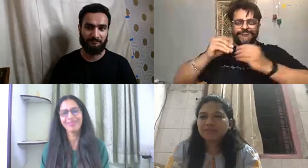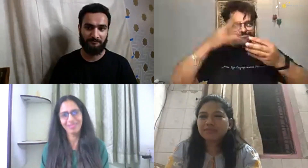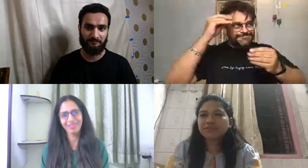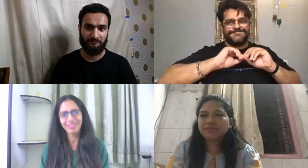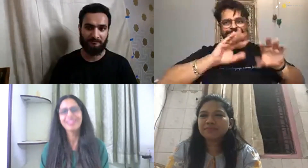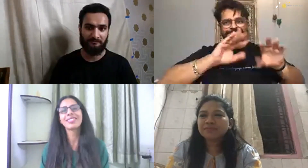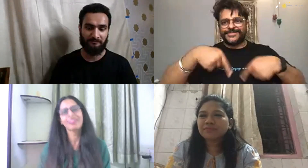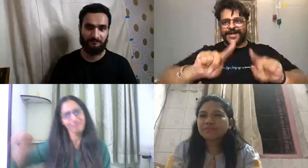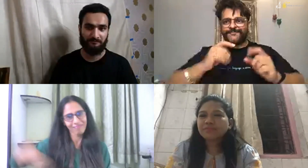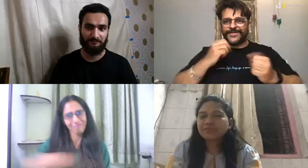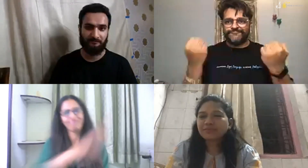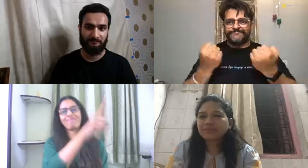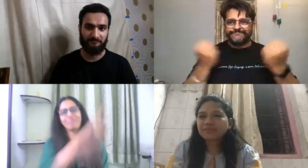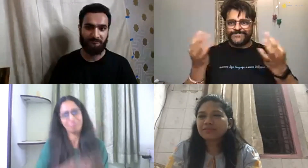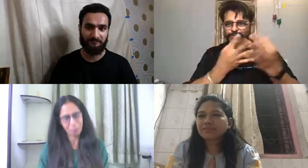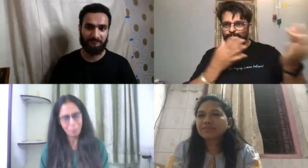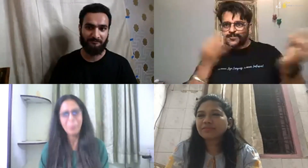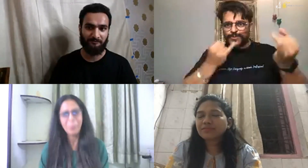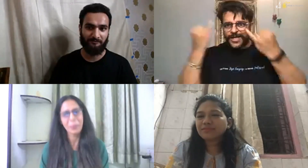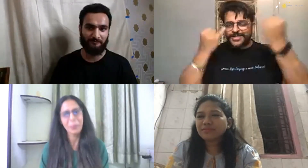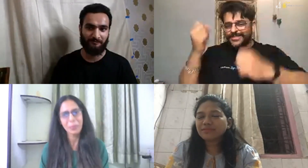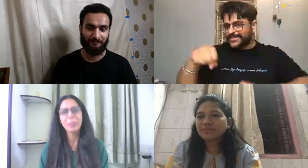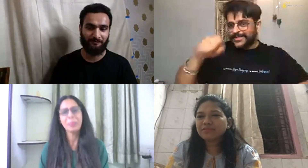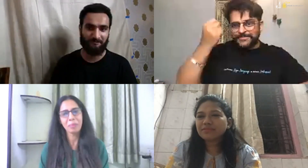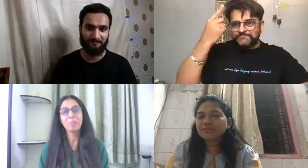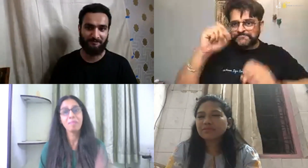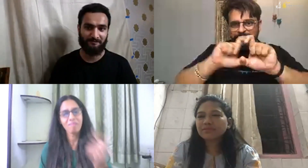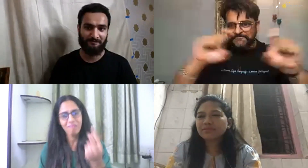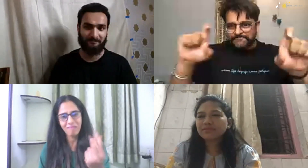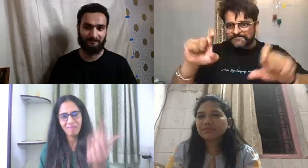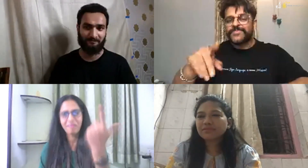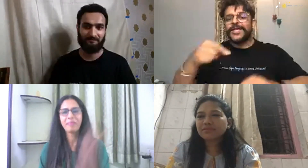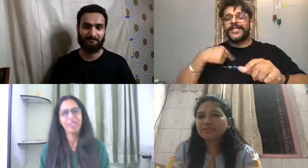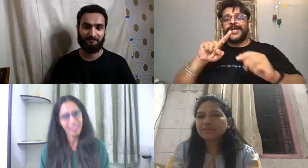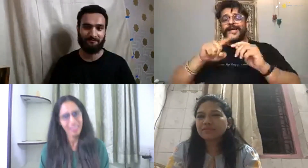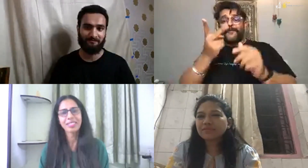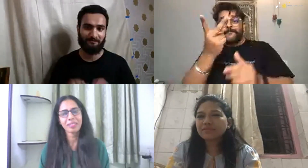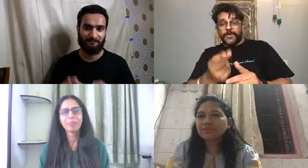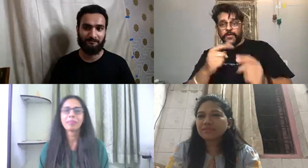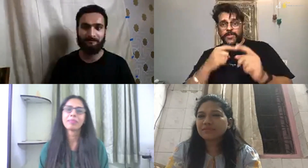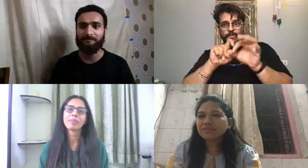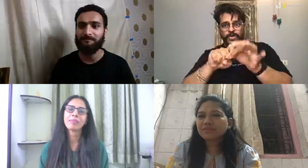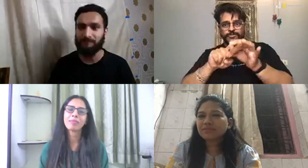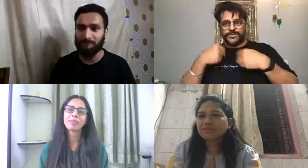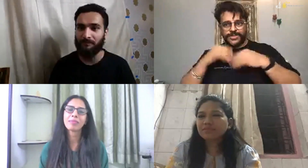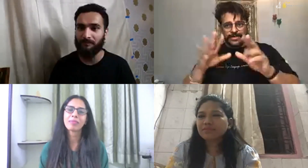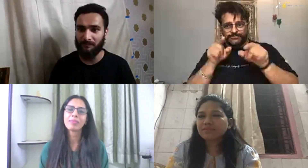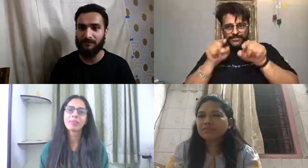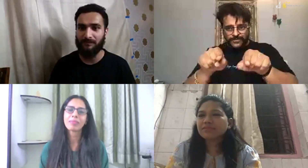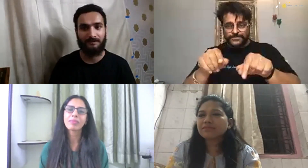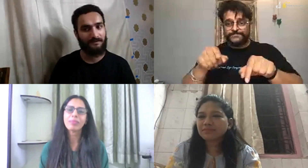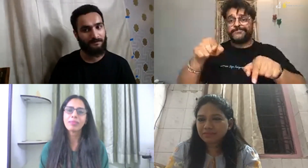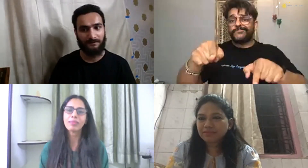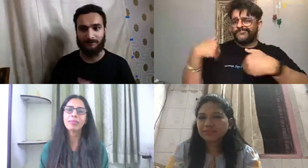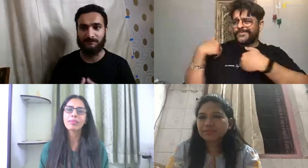L'Oreal company, and then you are able to, replicate it and use that in your own business and the ideas. Great, great. Yes. Both